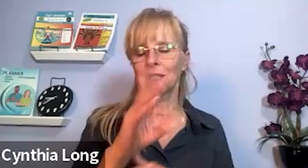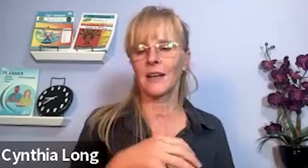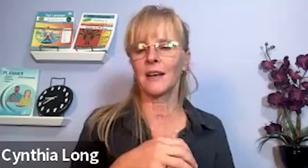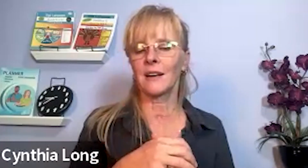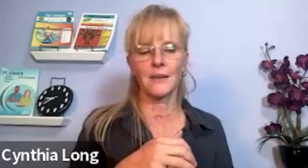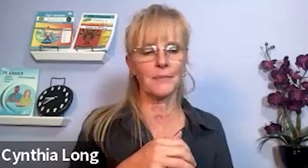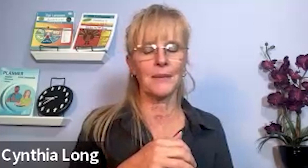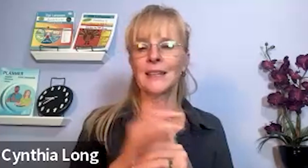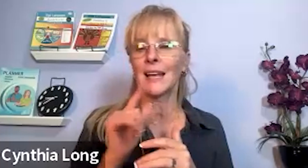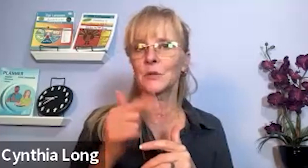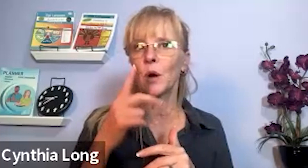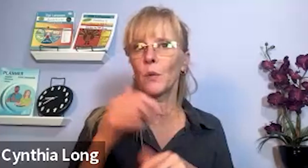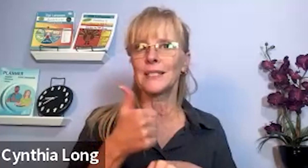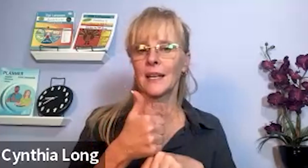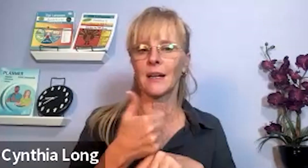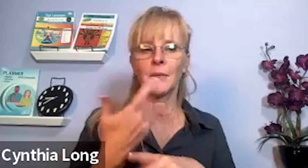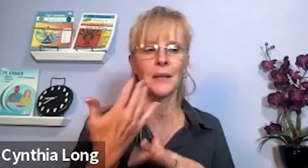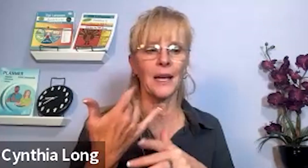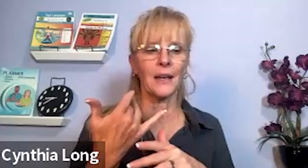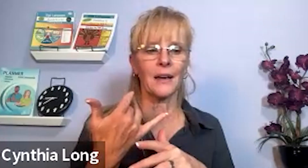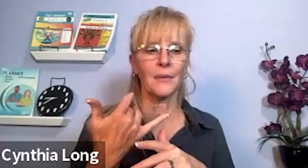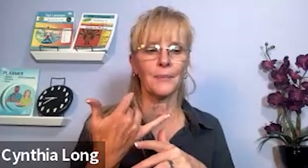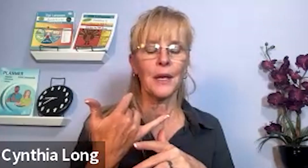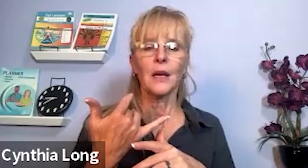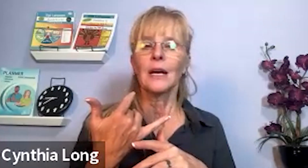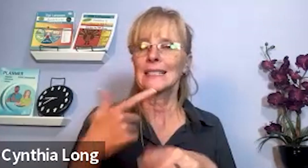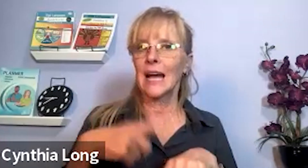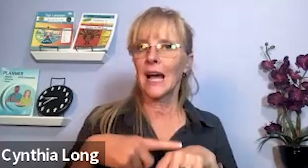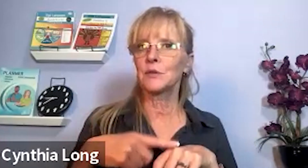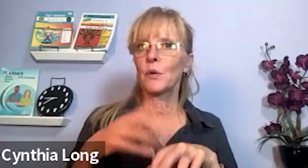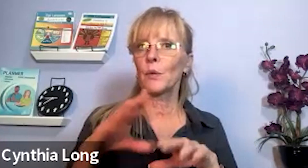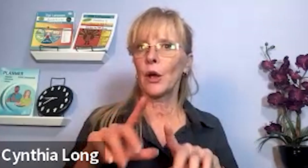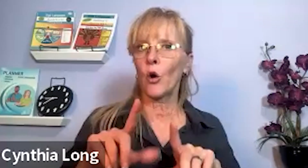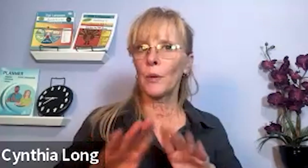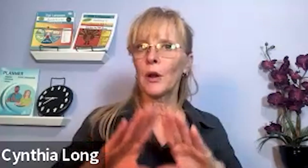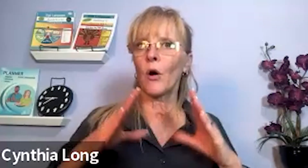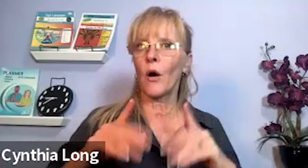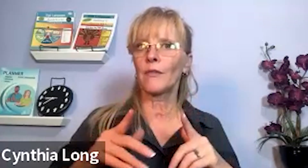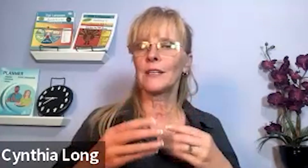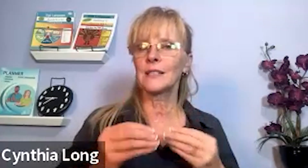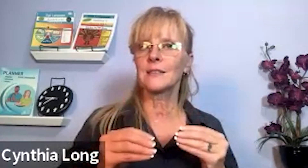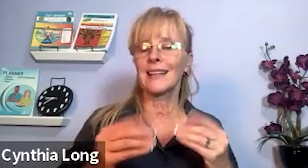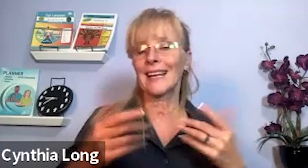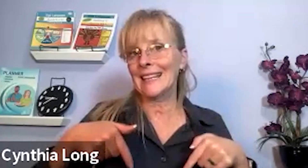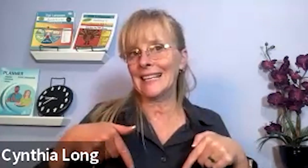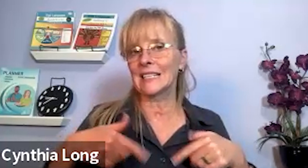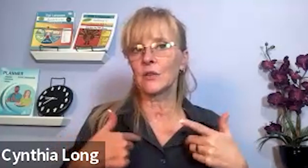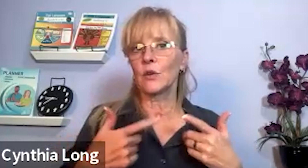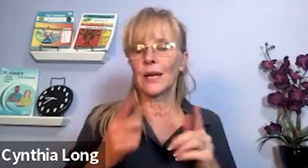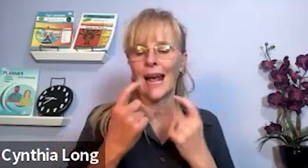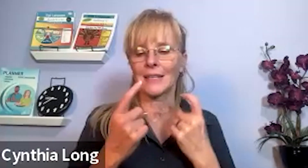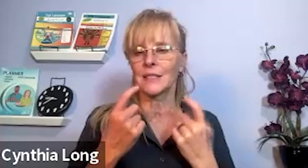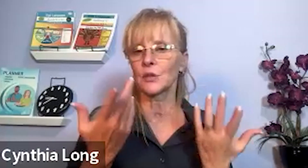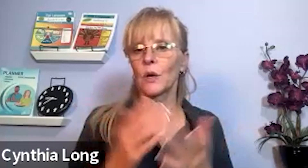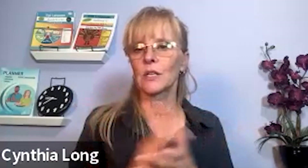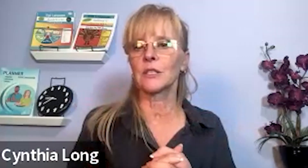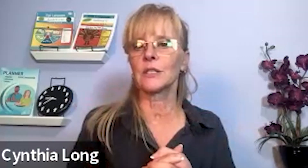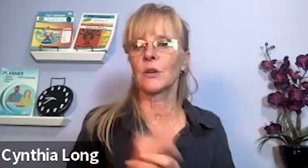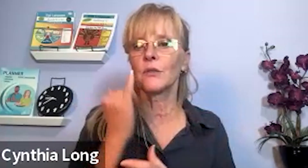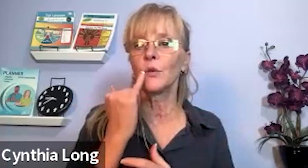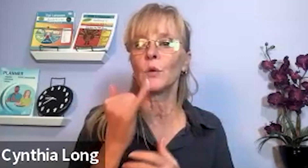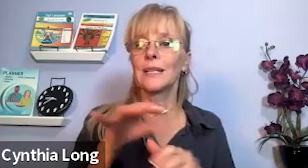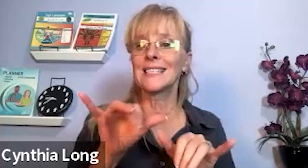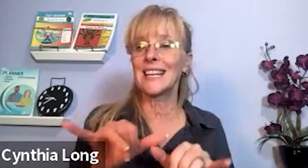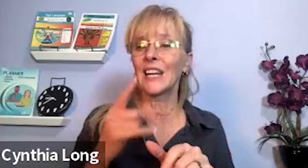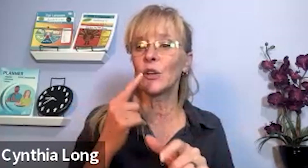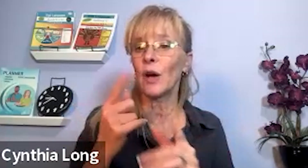our website. And that's why we set up like, times where we open our office like this so you can ask us questions.